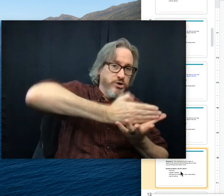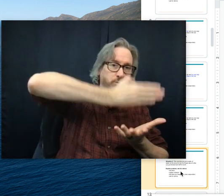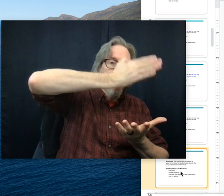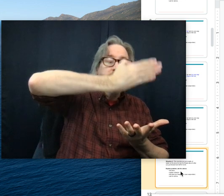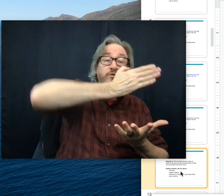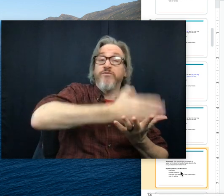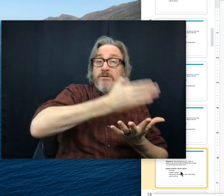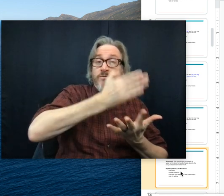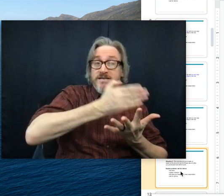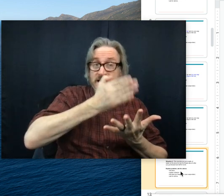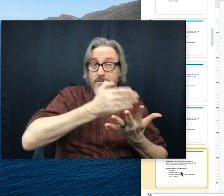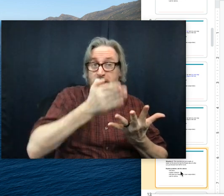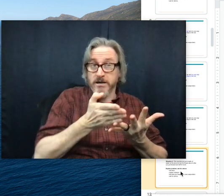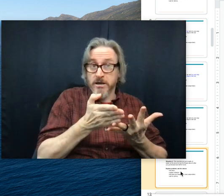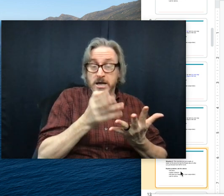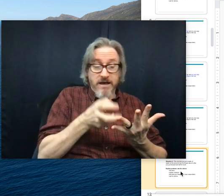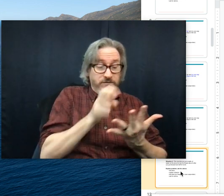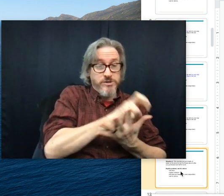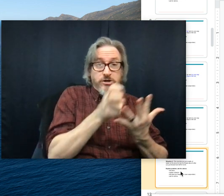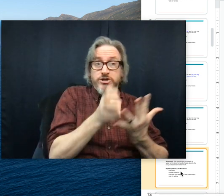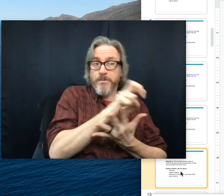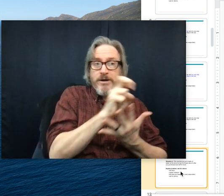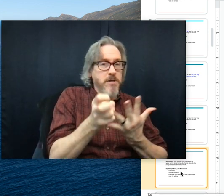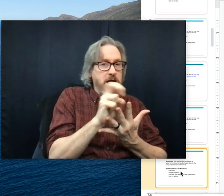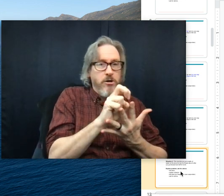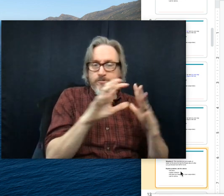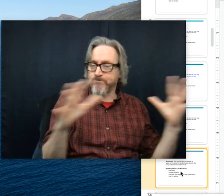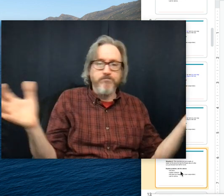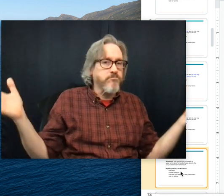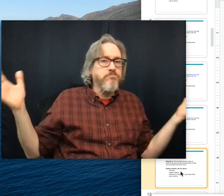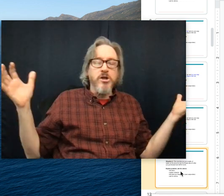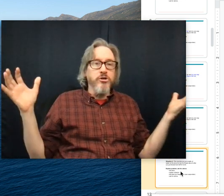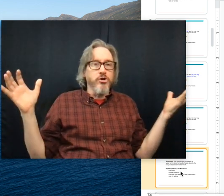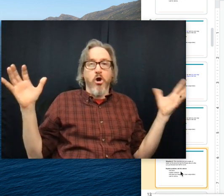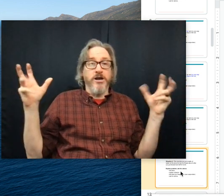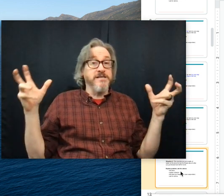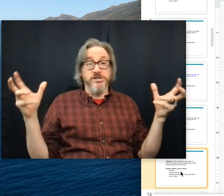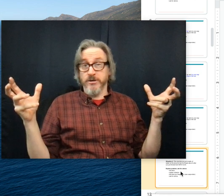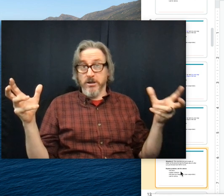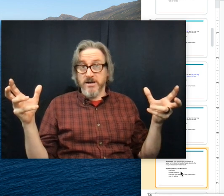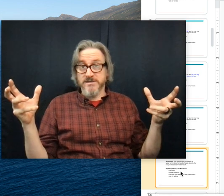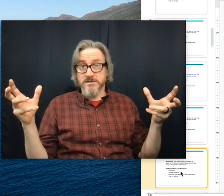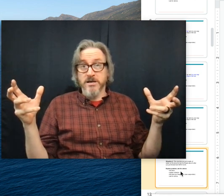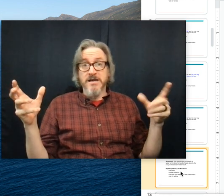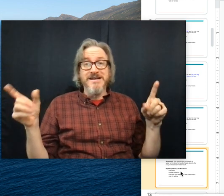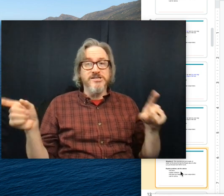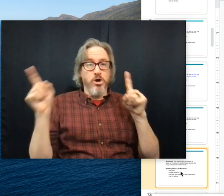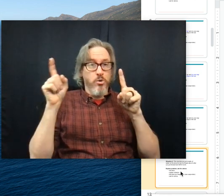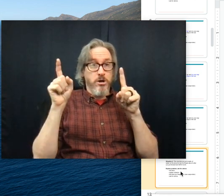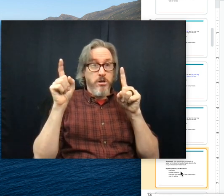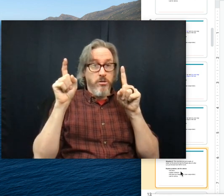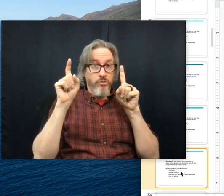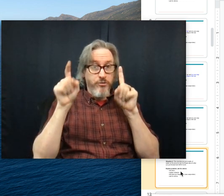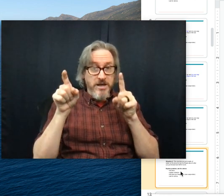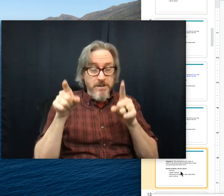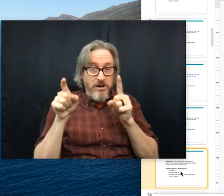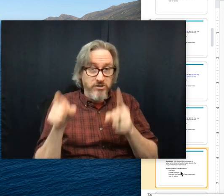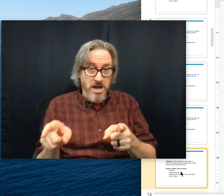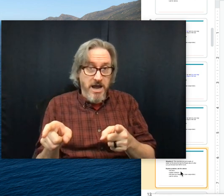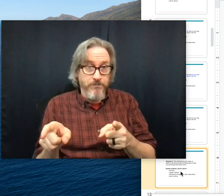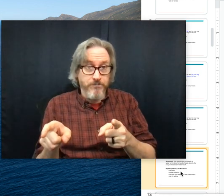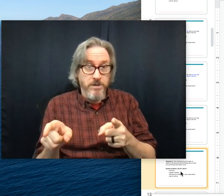you follow the timeline. If you start jumping around, your audience is going to be lost. So